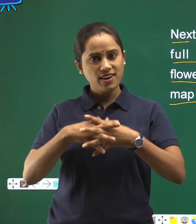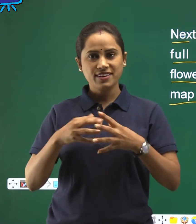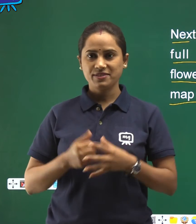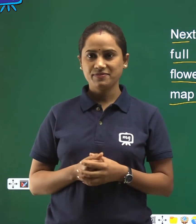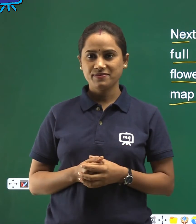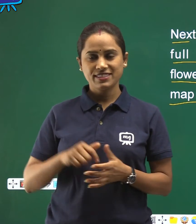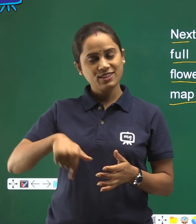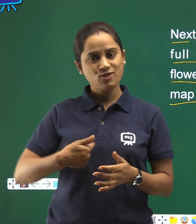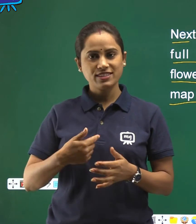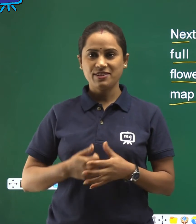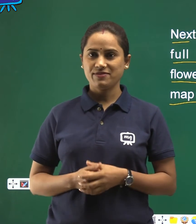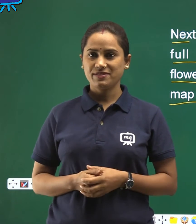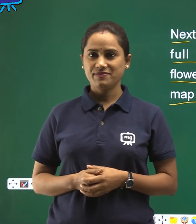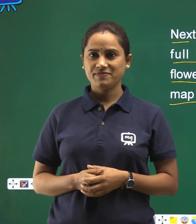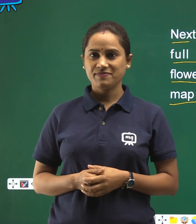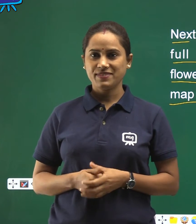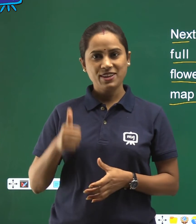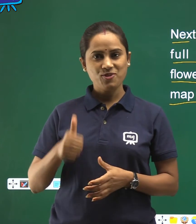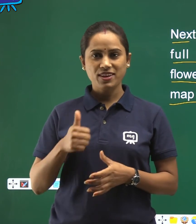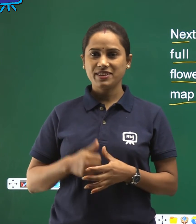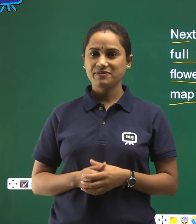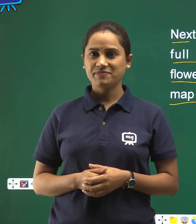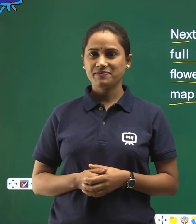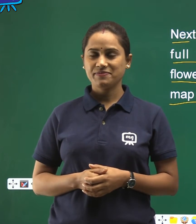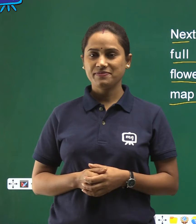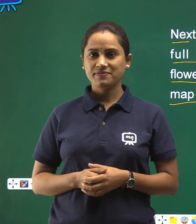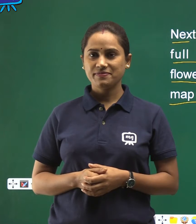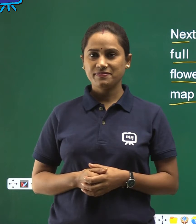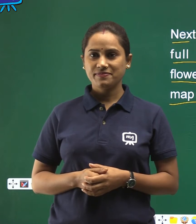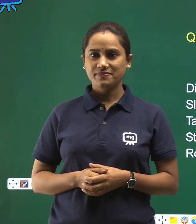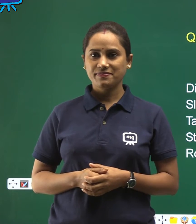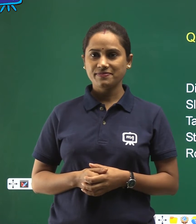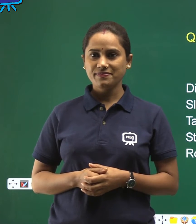homework yourself. Okay?